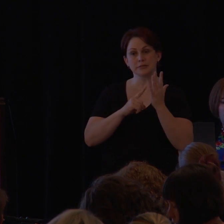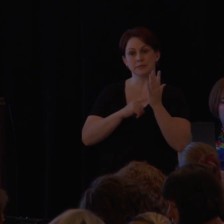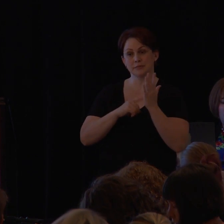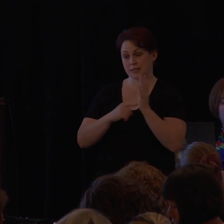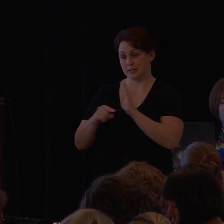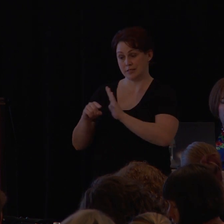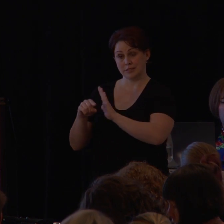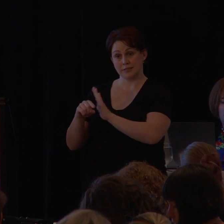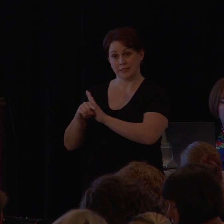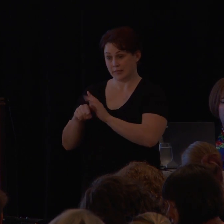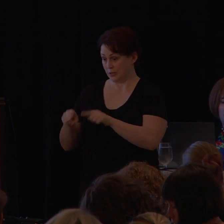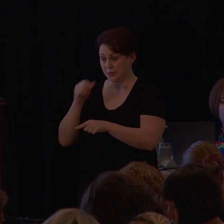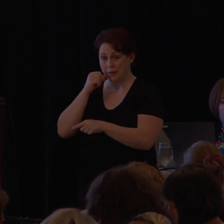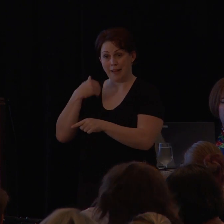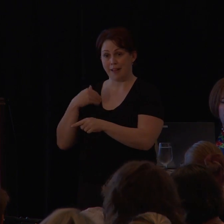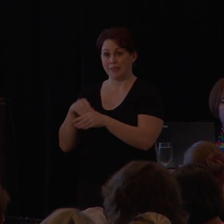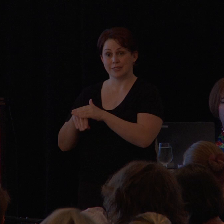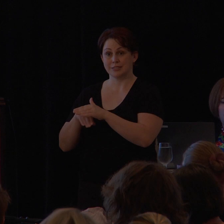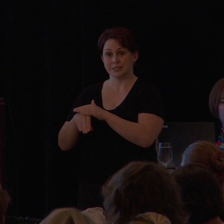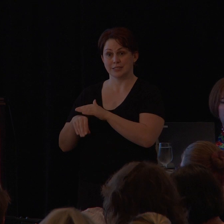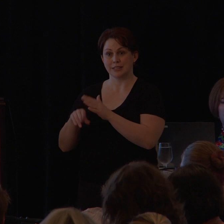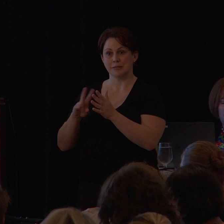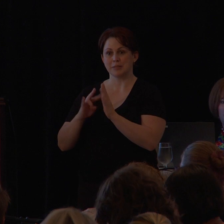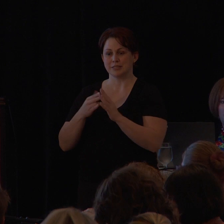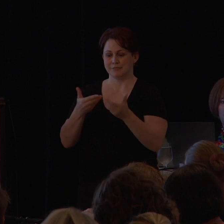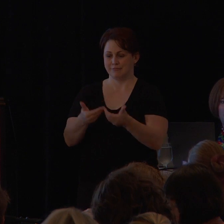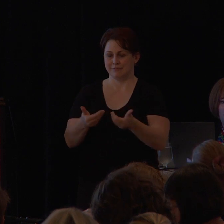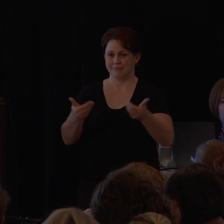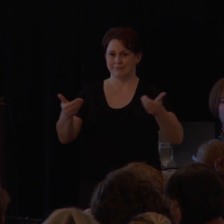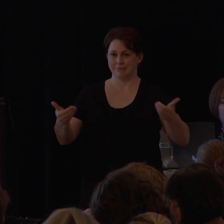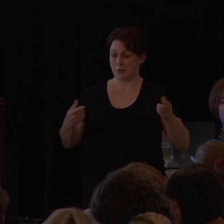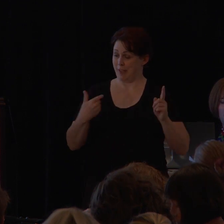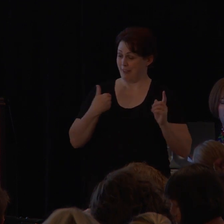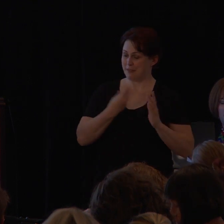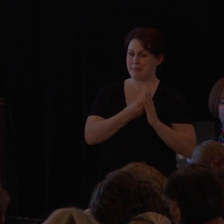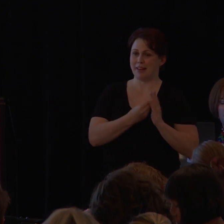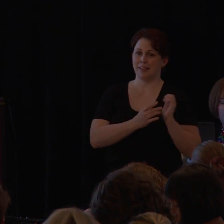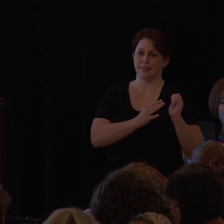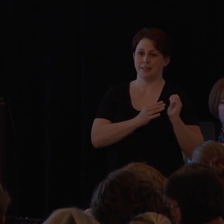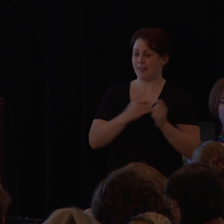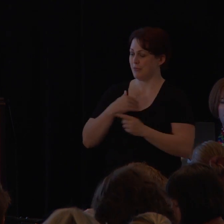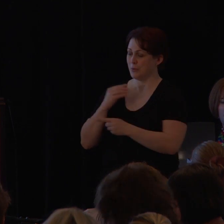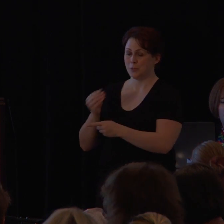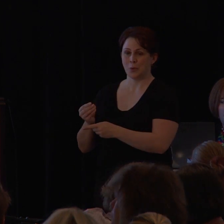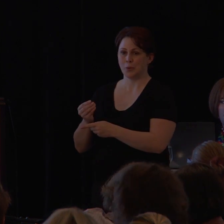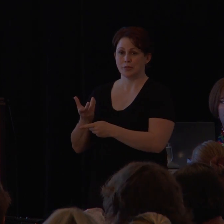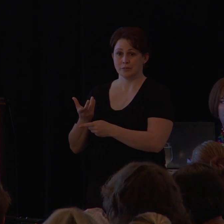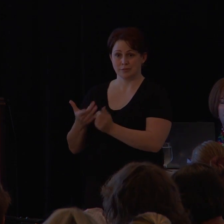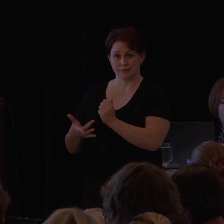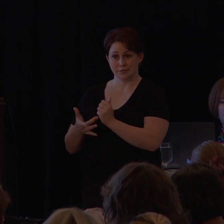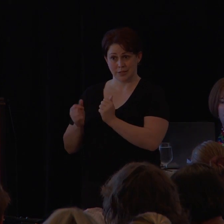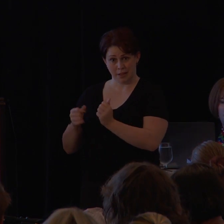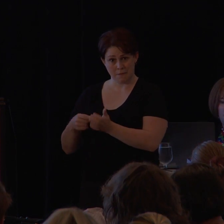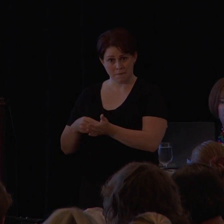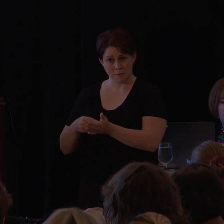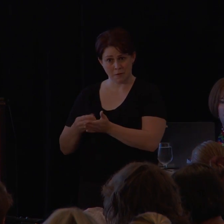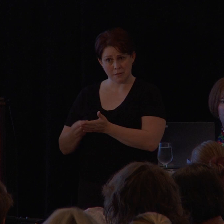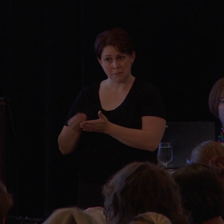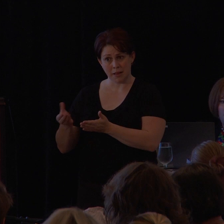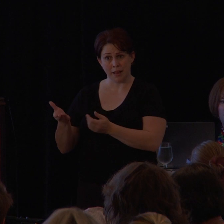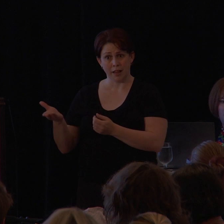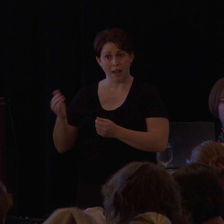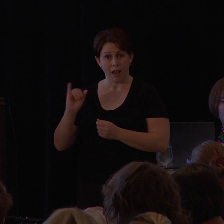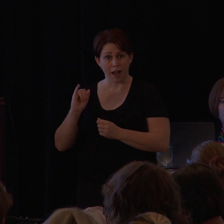technology has further accentuated the divide between those who have money and those who do not, because can they afford access to